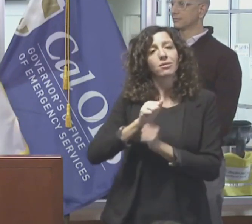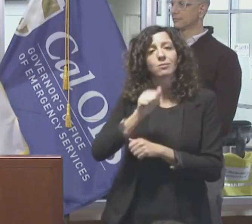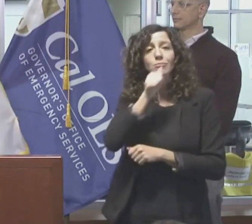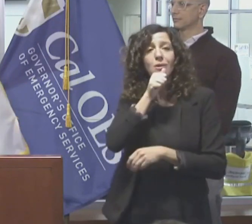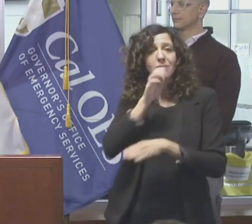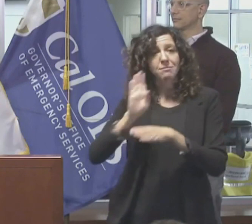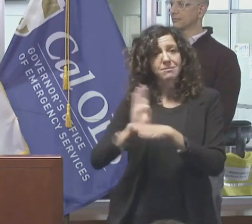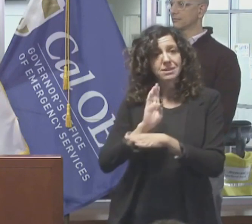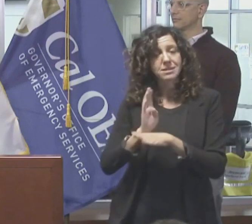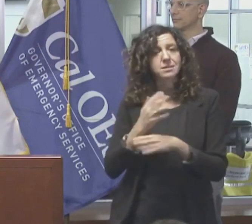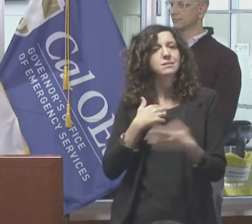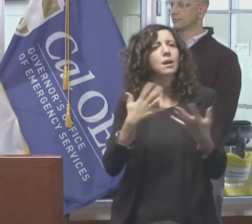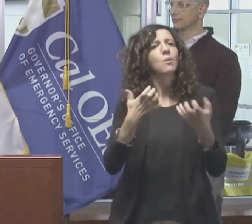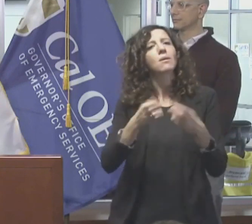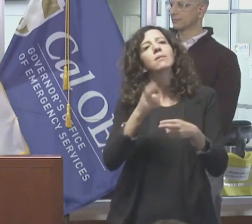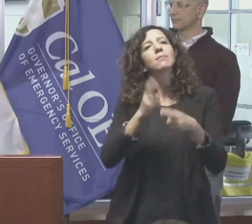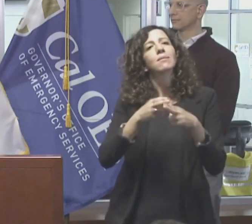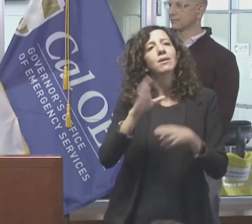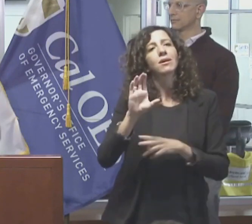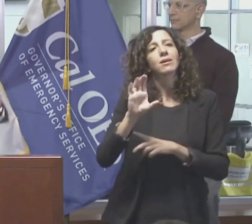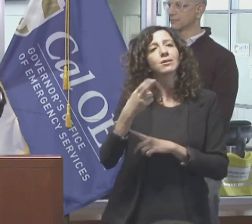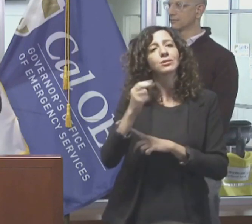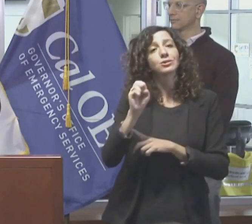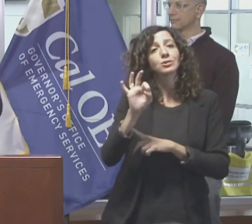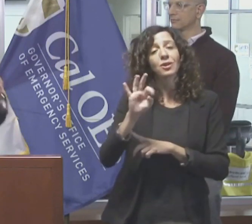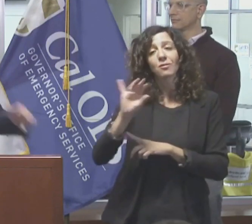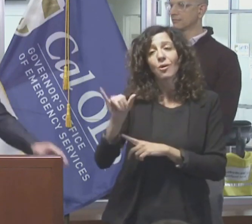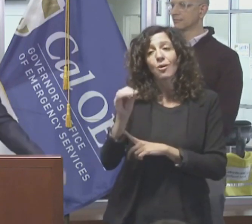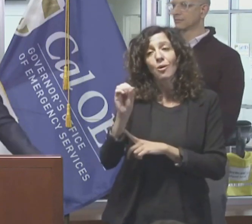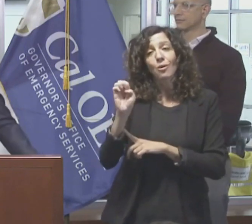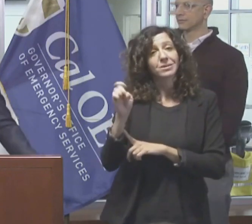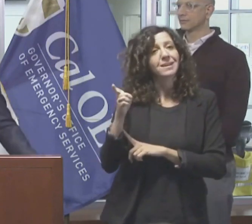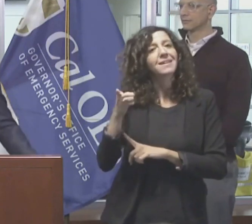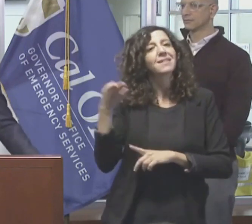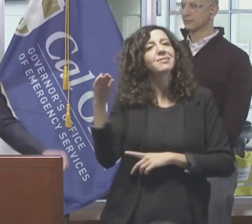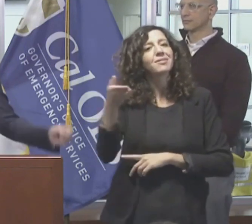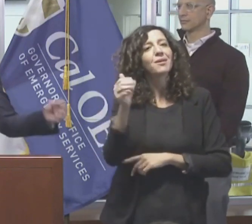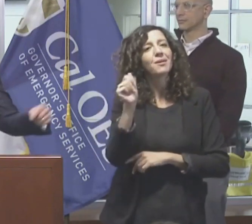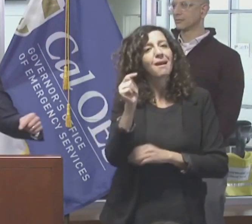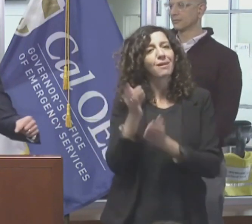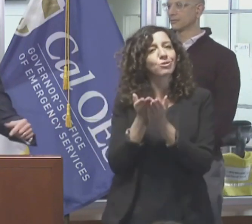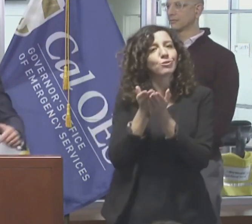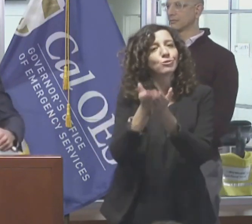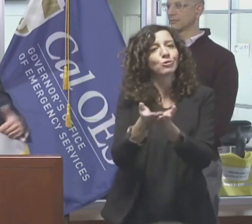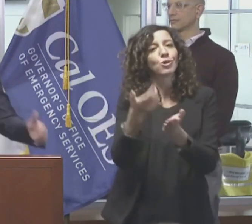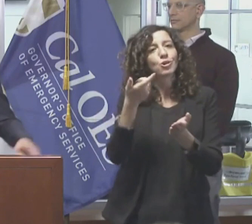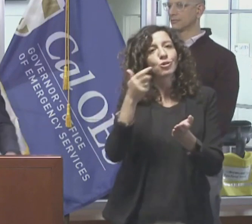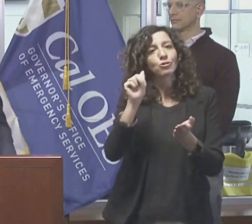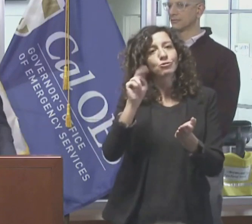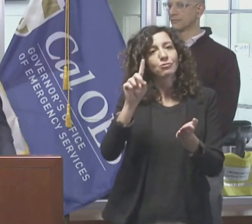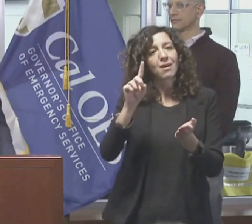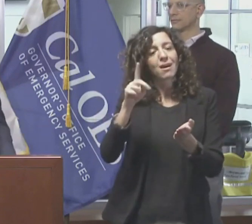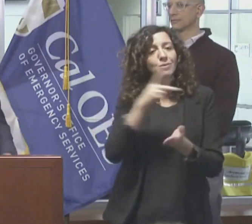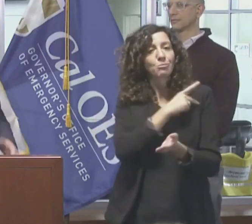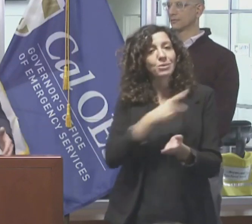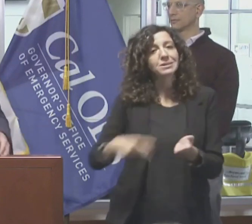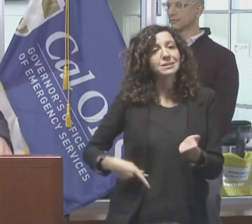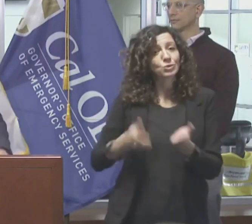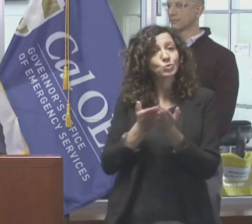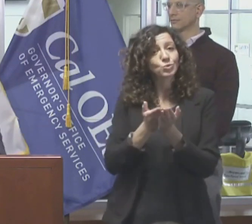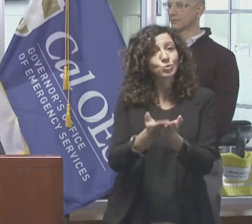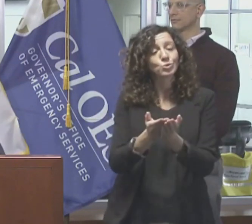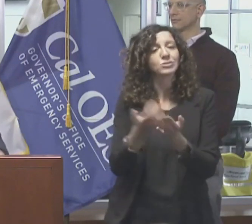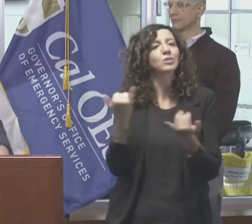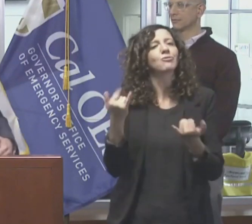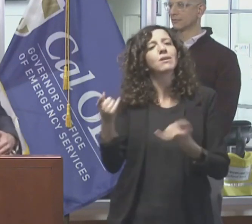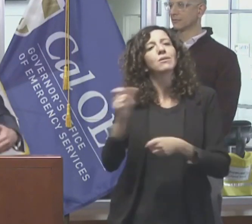must call out Chef Jose, who was there at the Grand Princess and is here in this conversation, working with